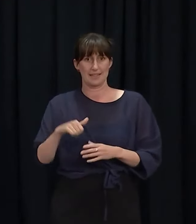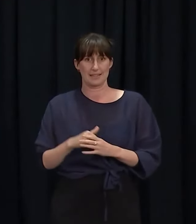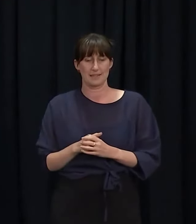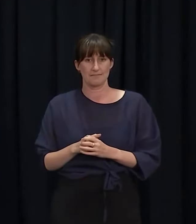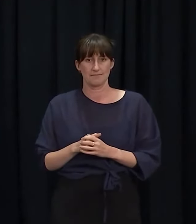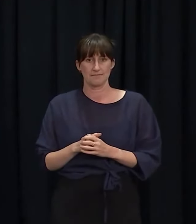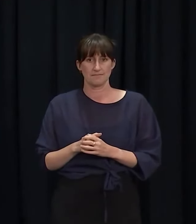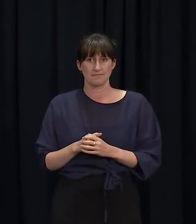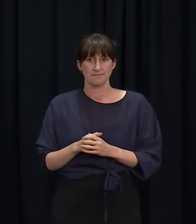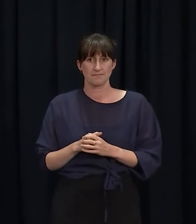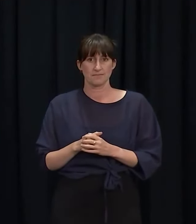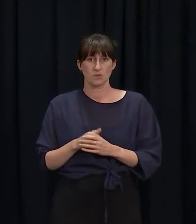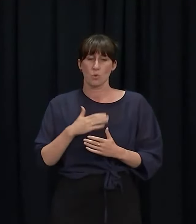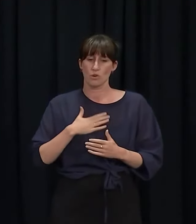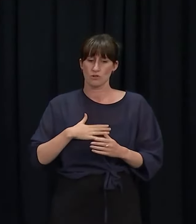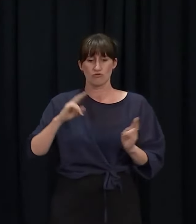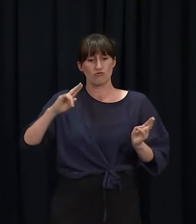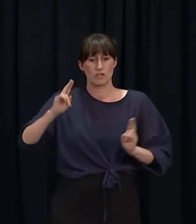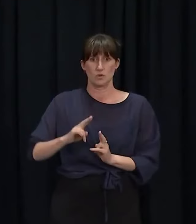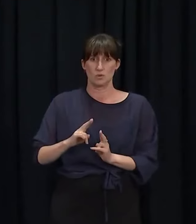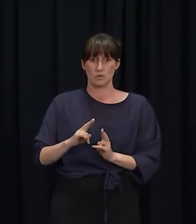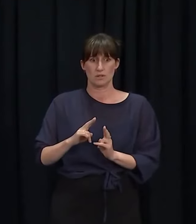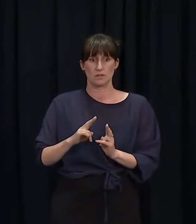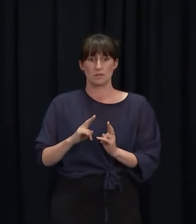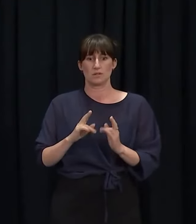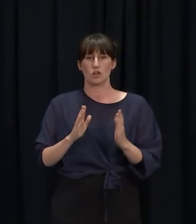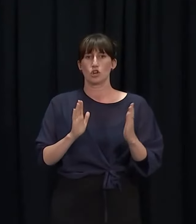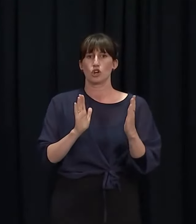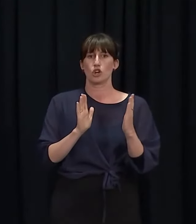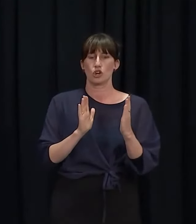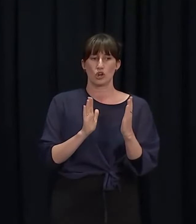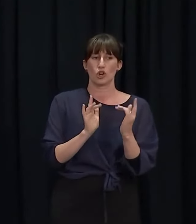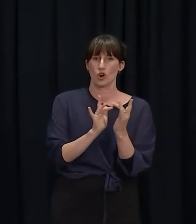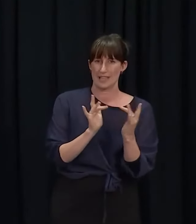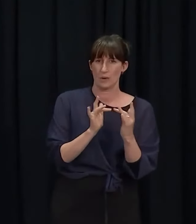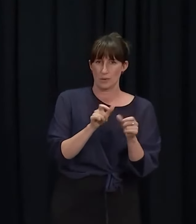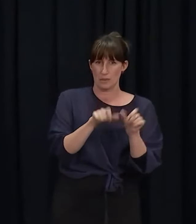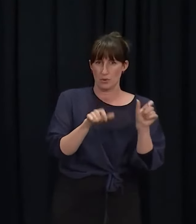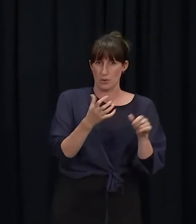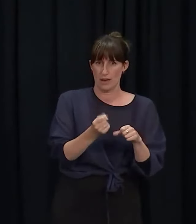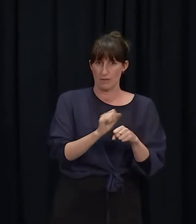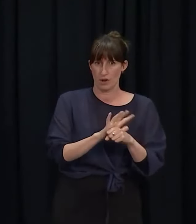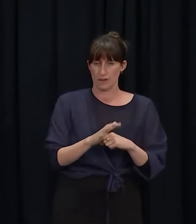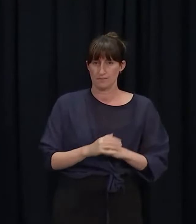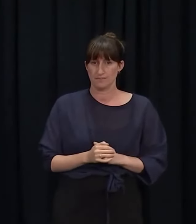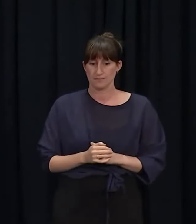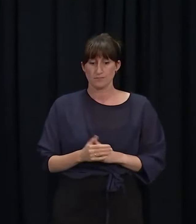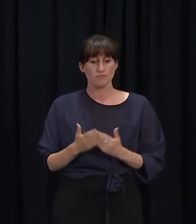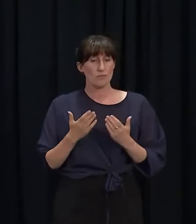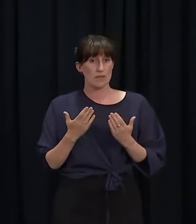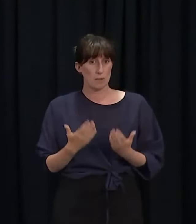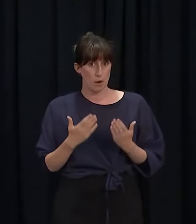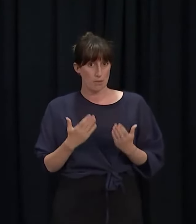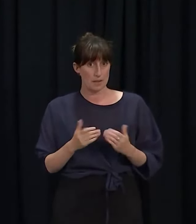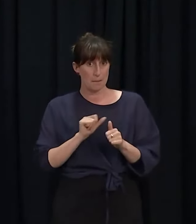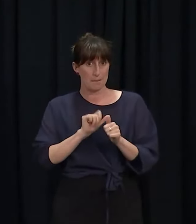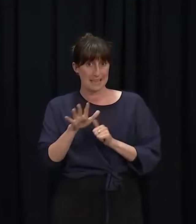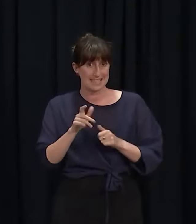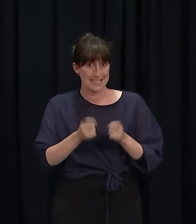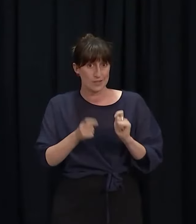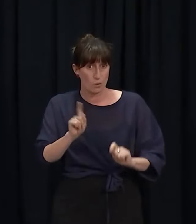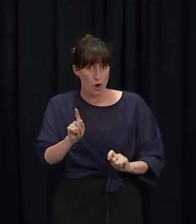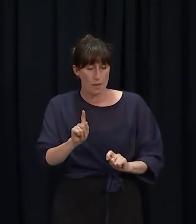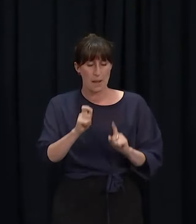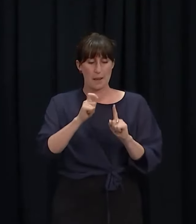contact who still may have COVID-19. For now, though, PCR tests are best. We need